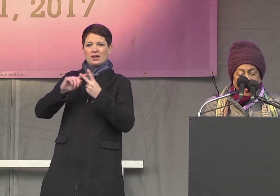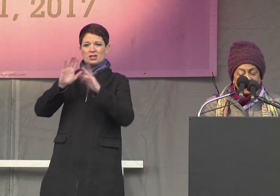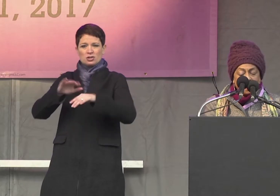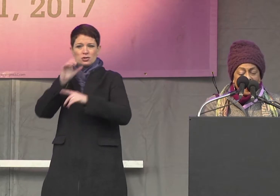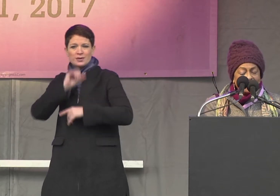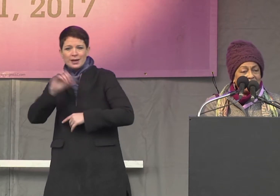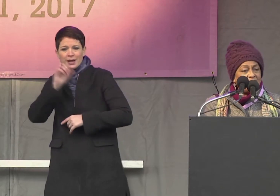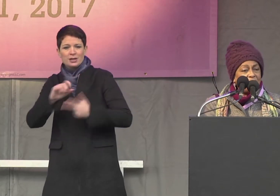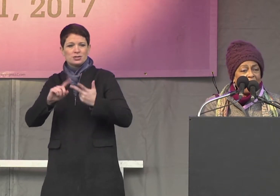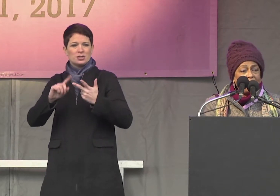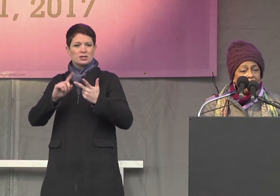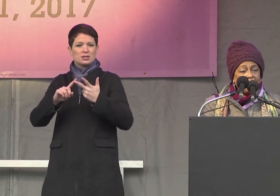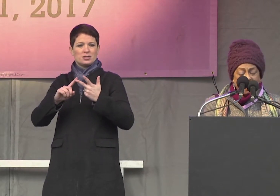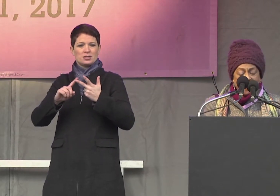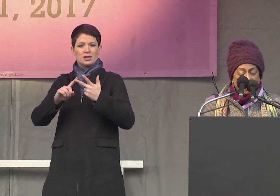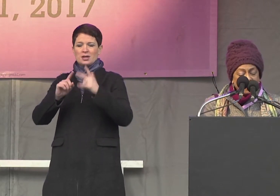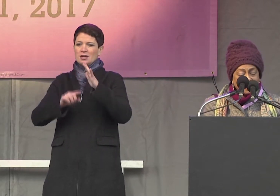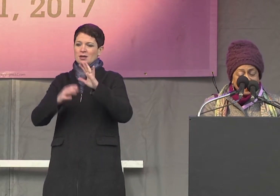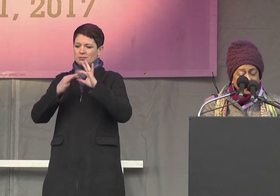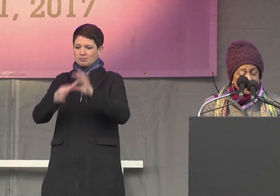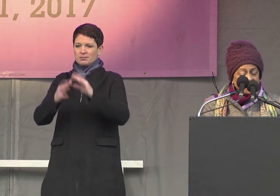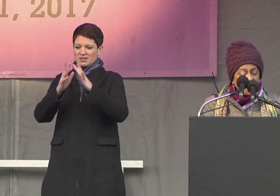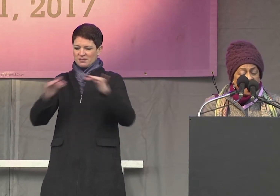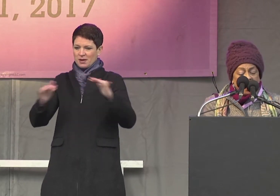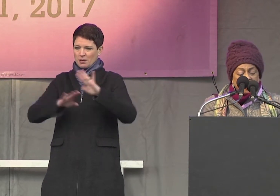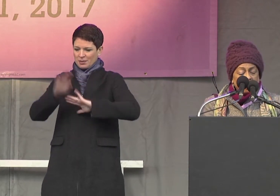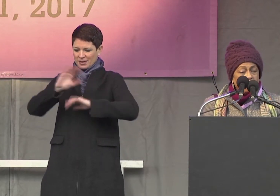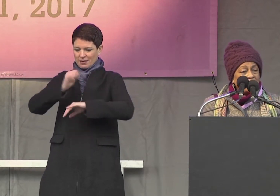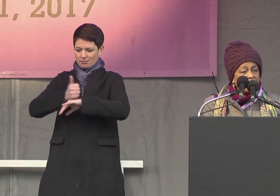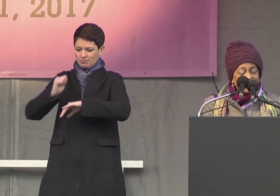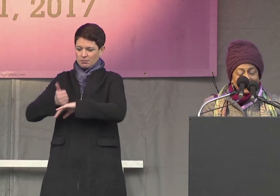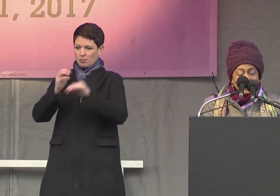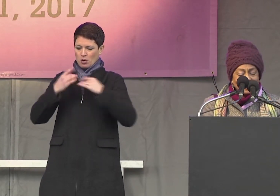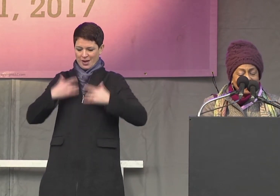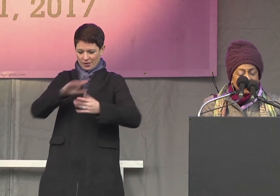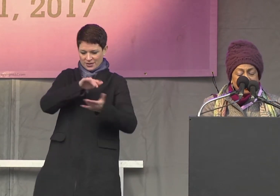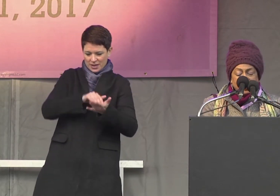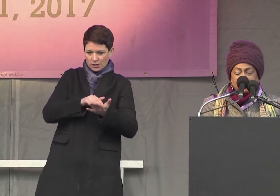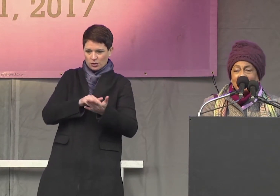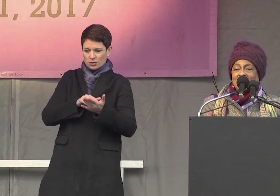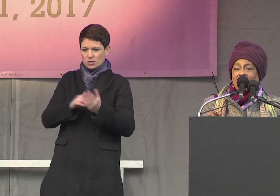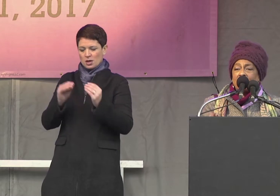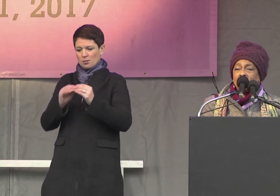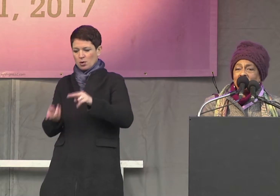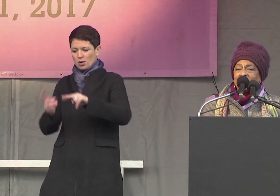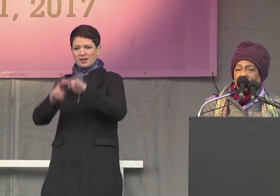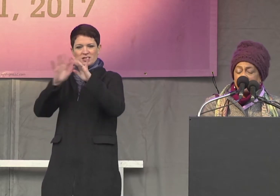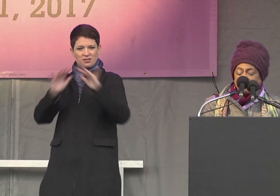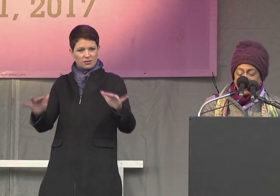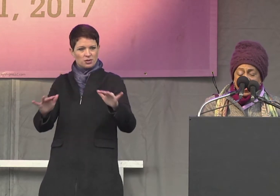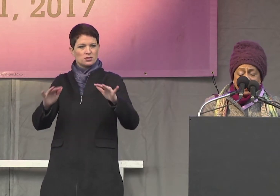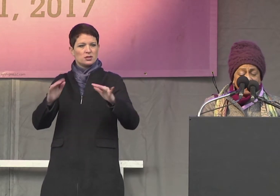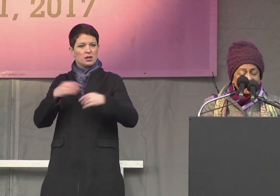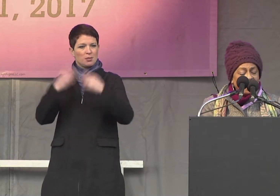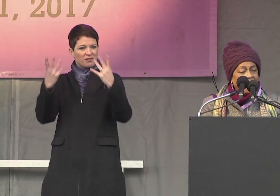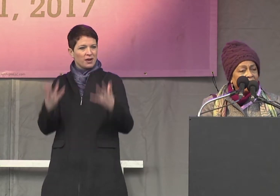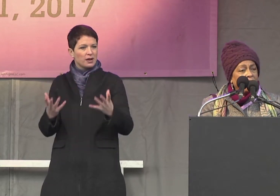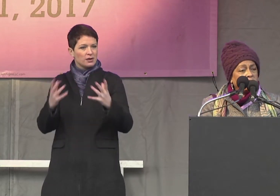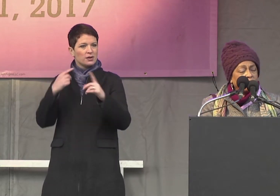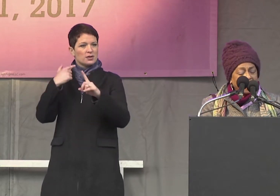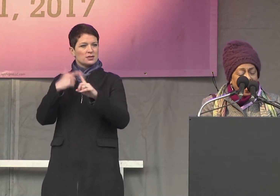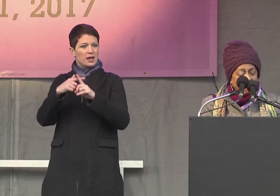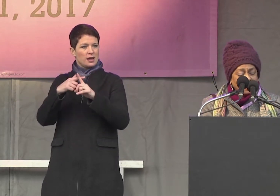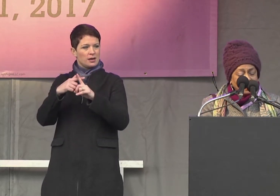ages, expands development of health centers, tuition assistance to increase diversity of providers